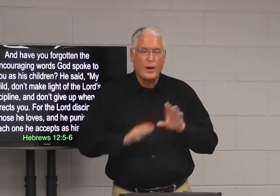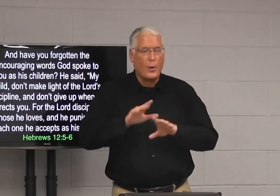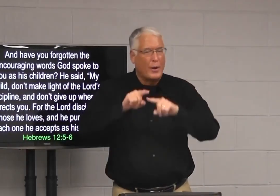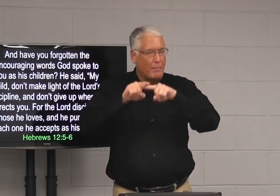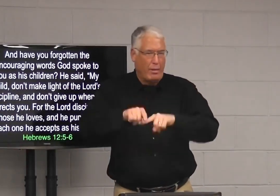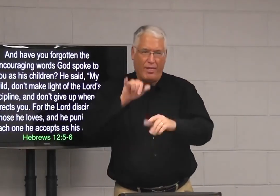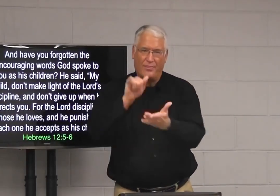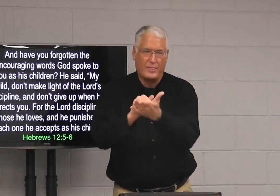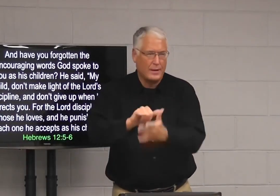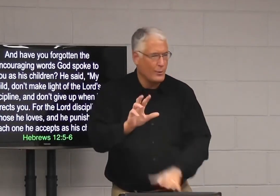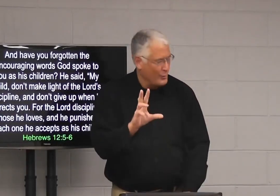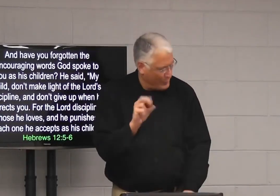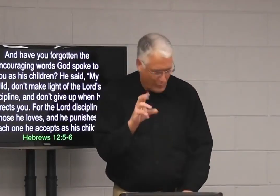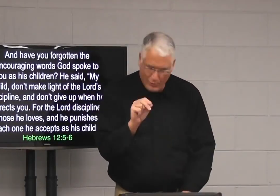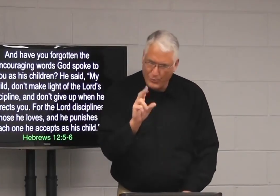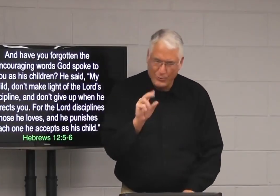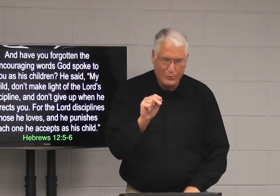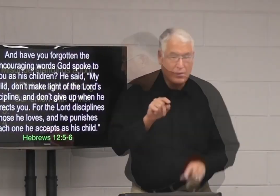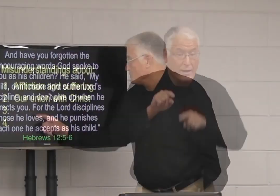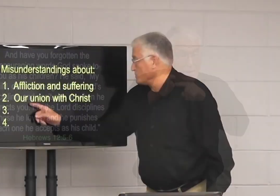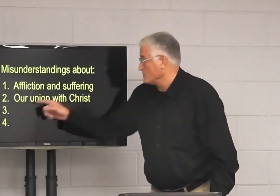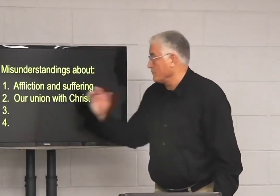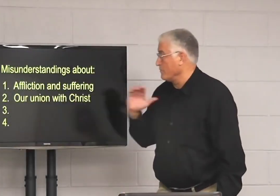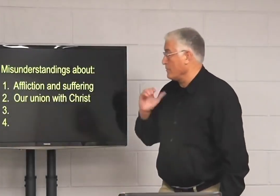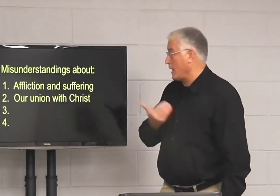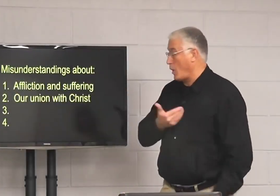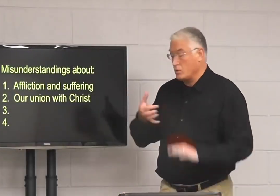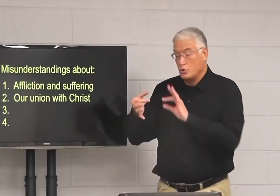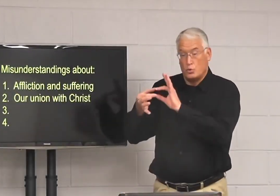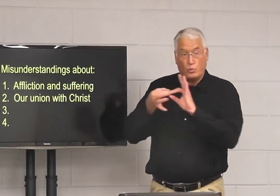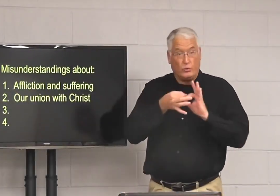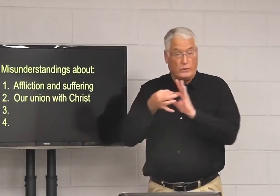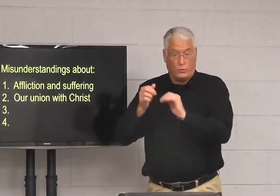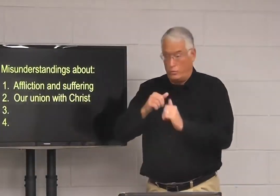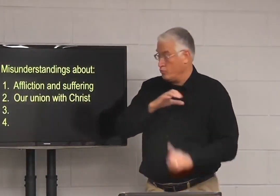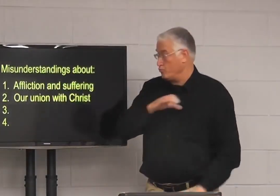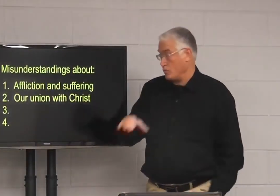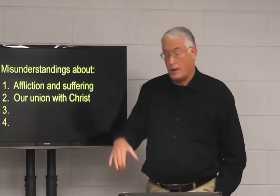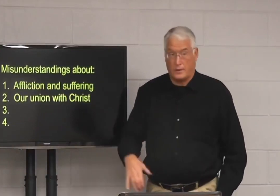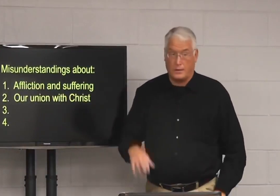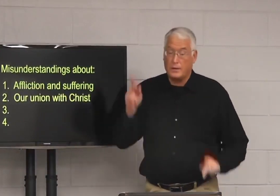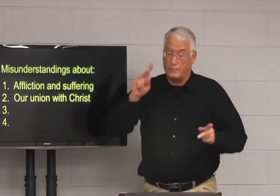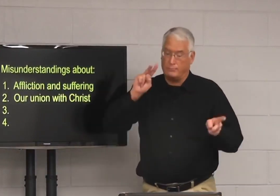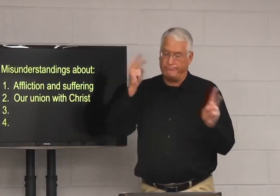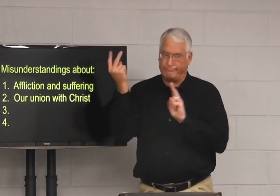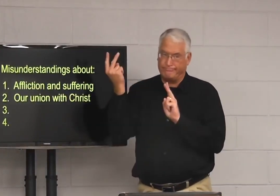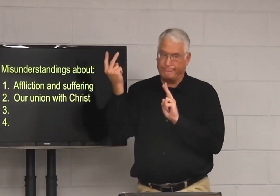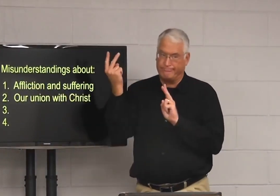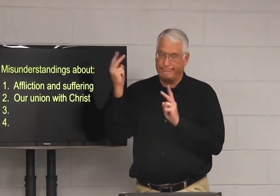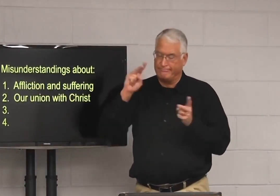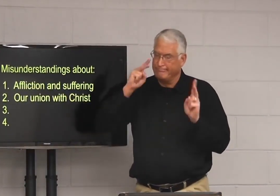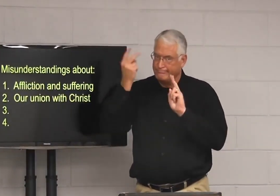that you're not. No, you cannot depend. Secondly, our union with Christ, people